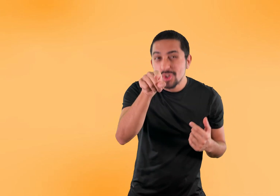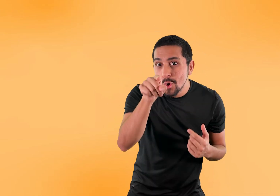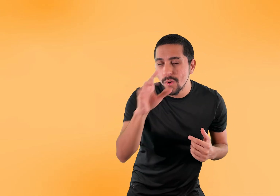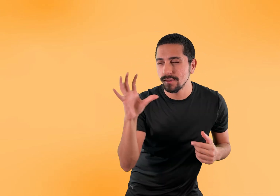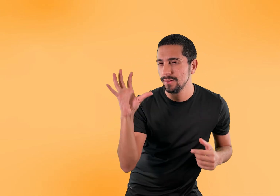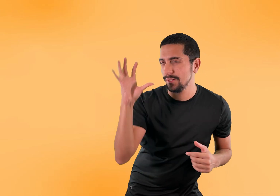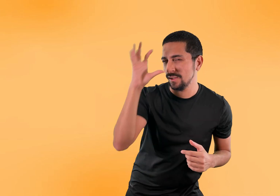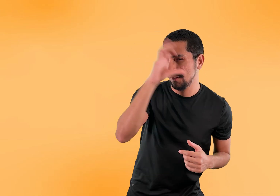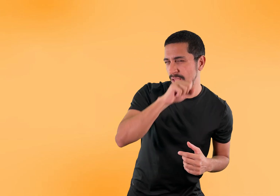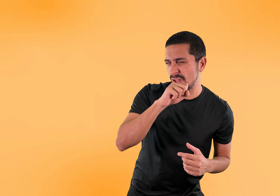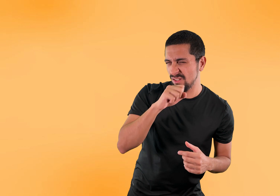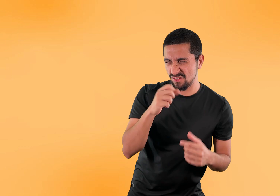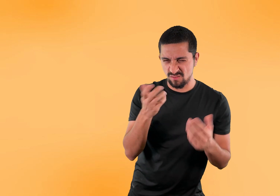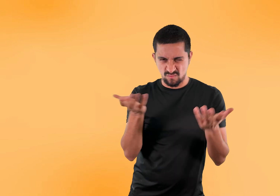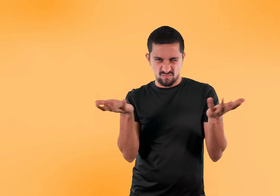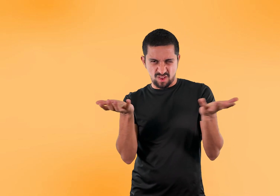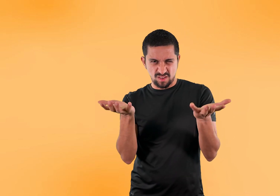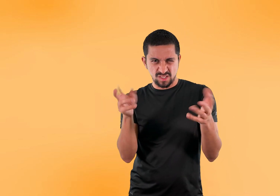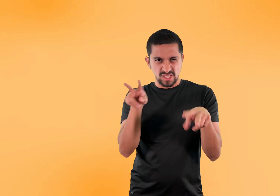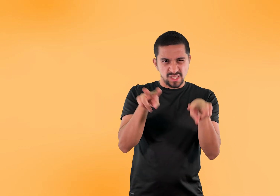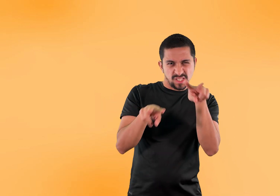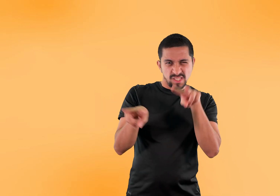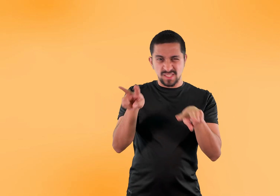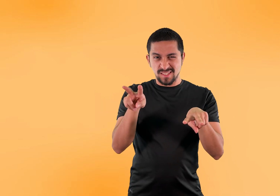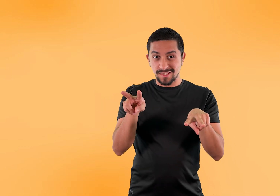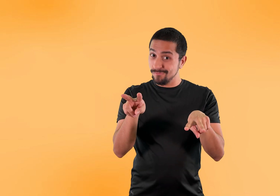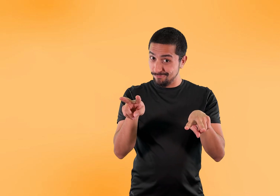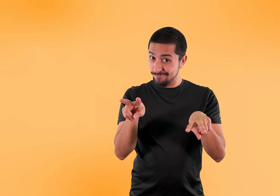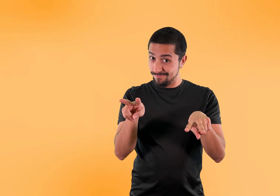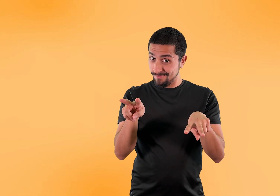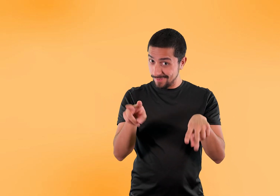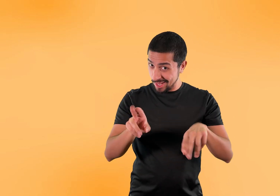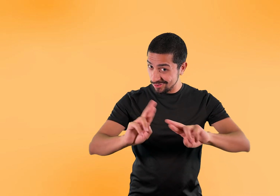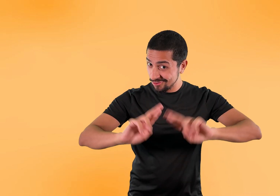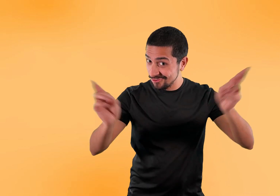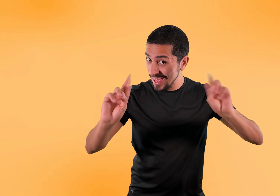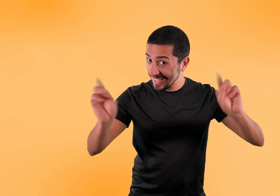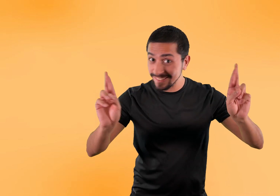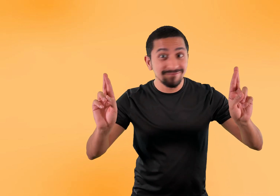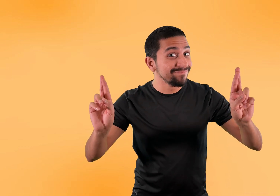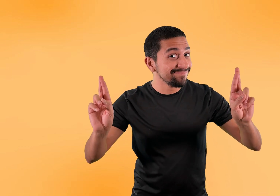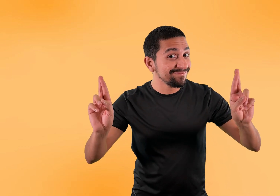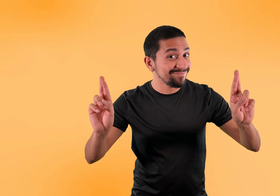and you guess what it is. Ready?